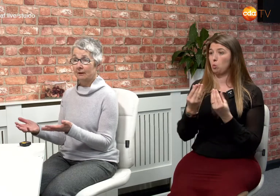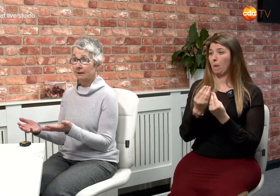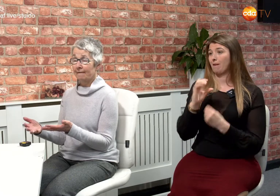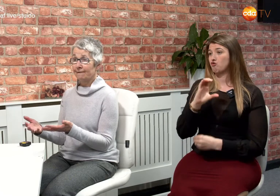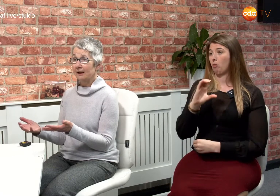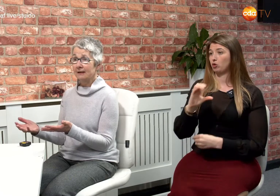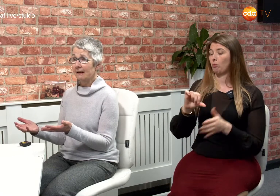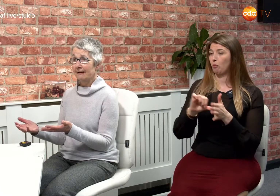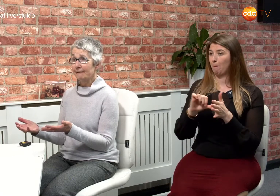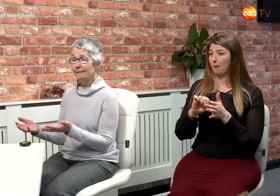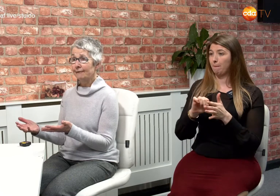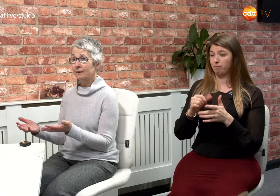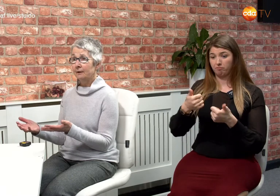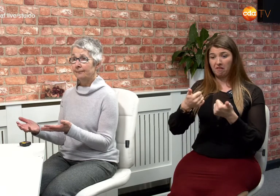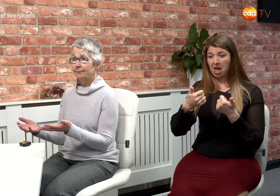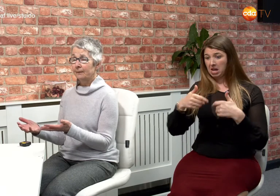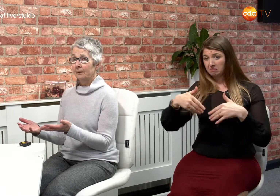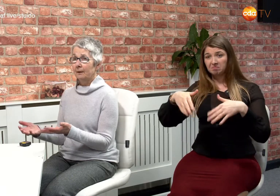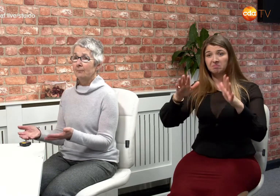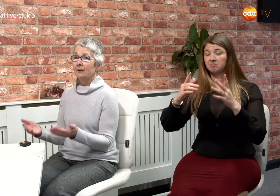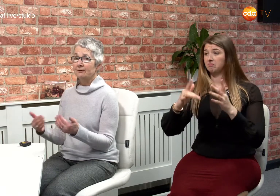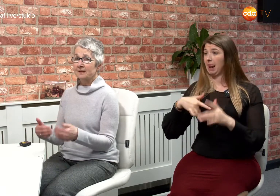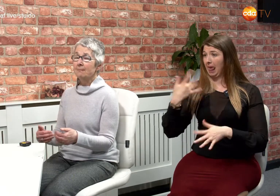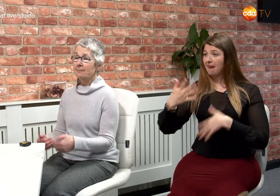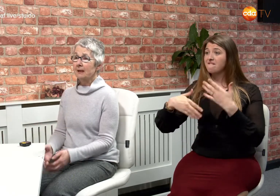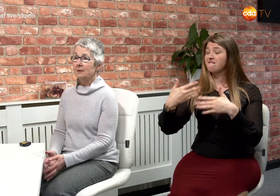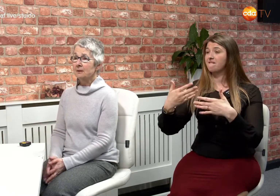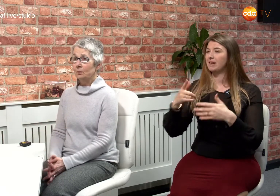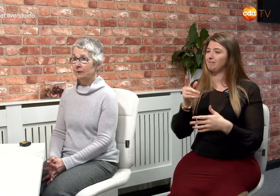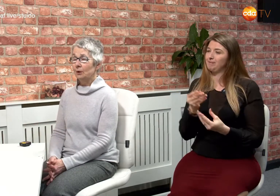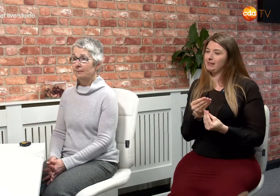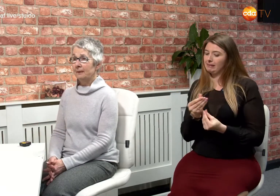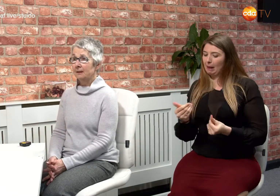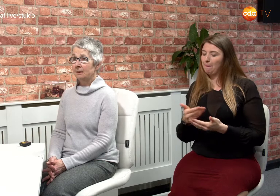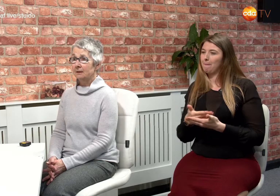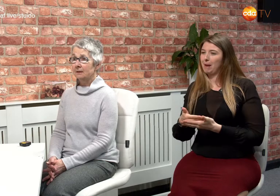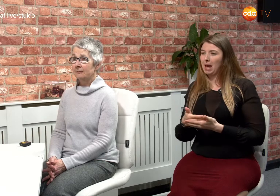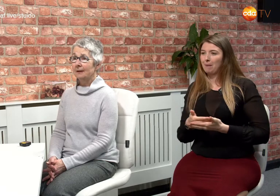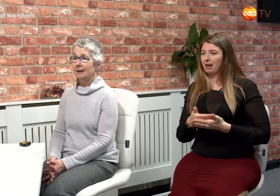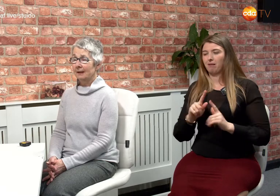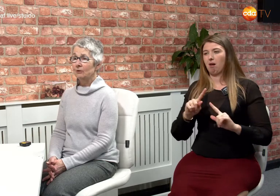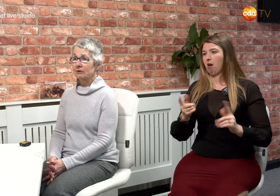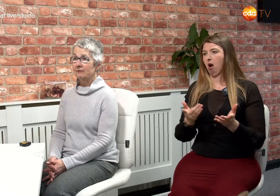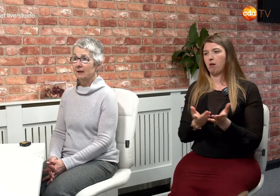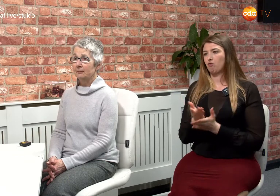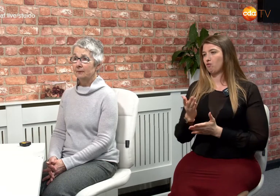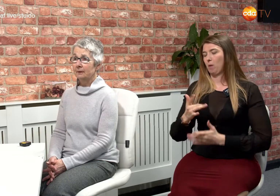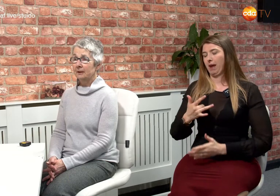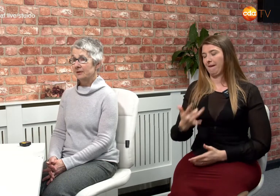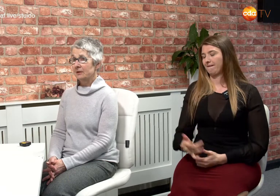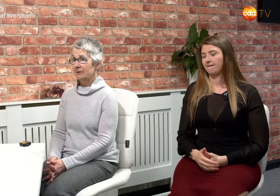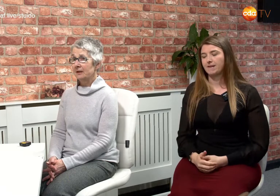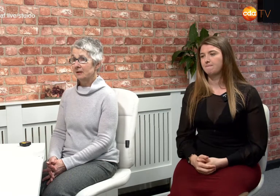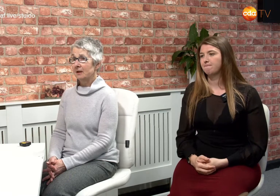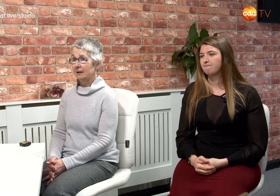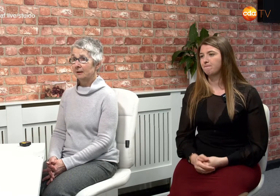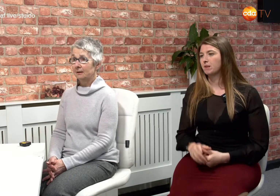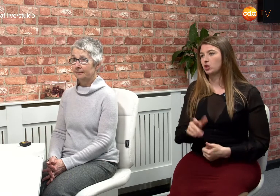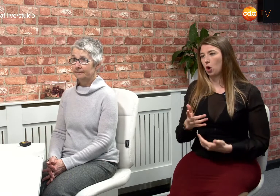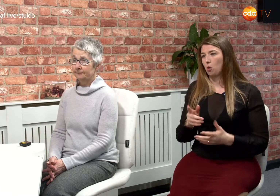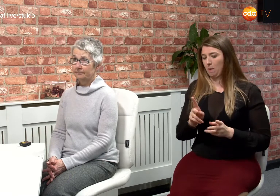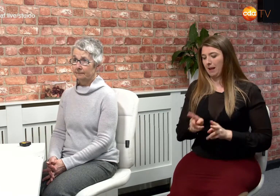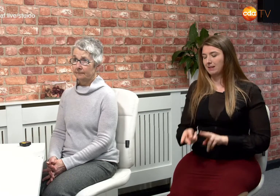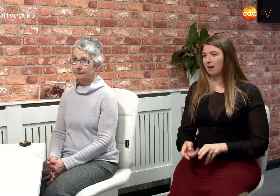have a fine life. But some babies will not make it. They cannot develop, and so they